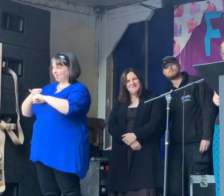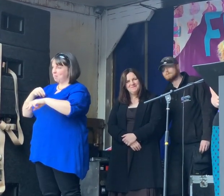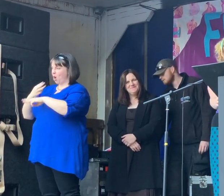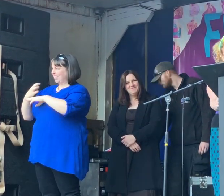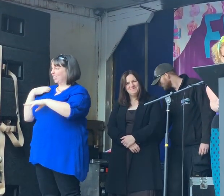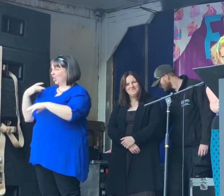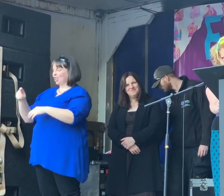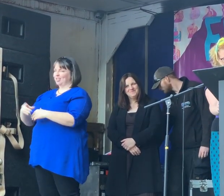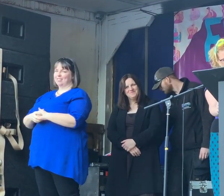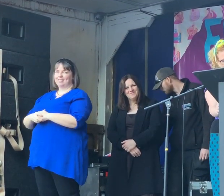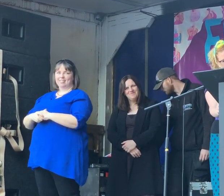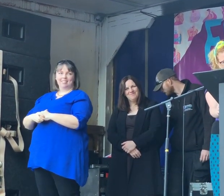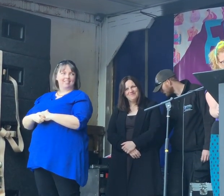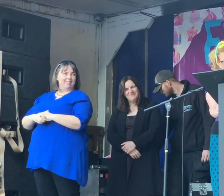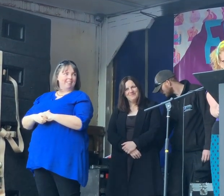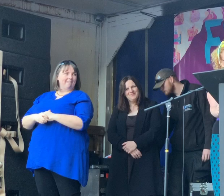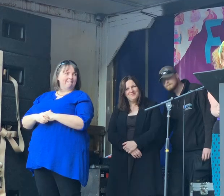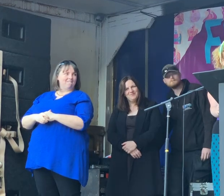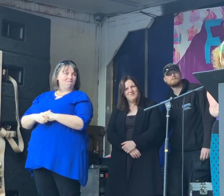persisterhood!